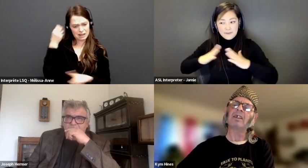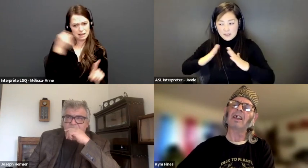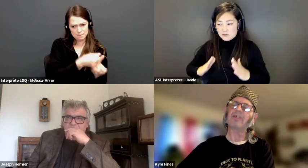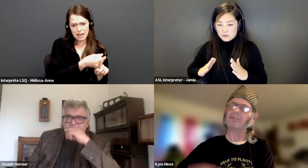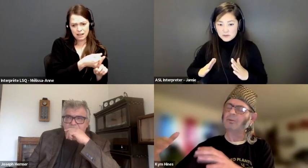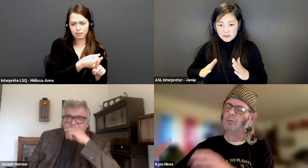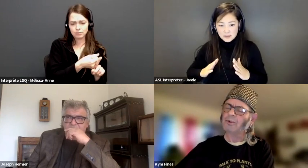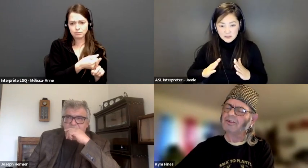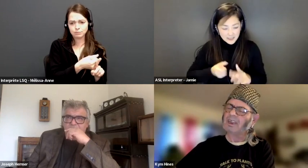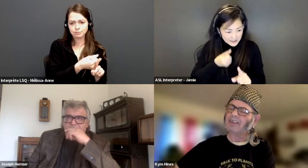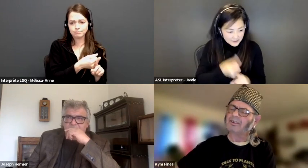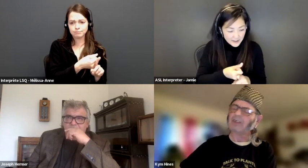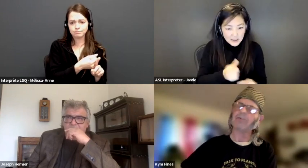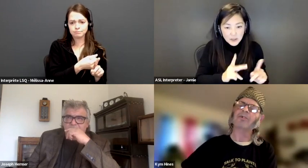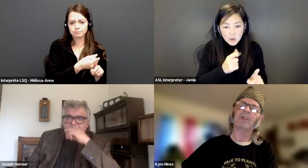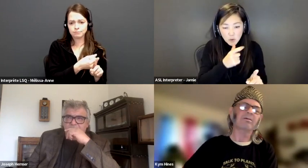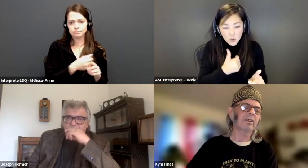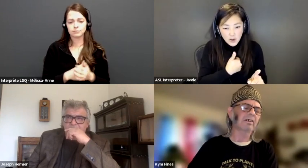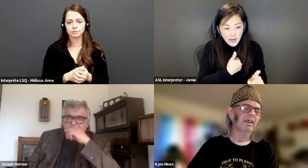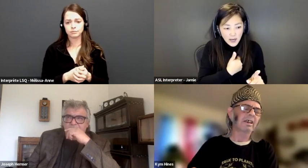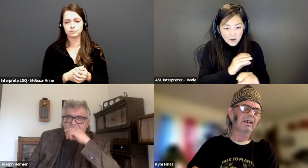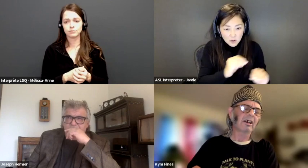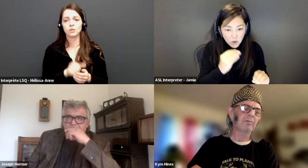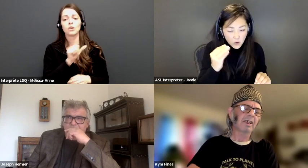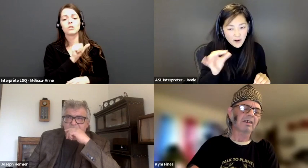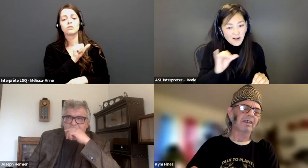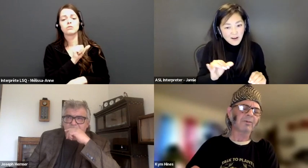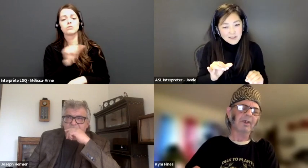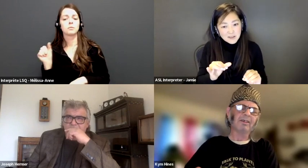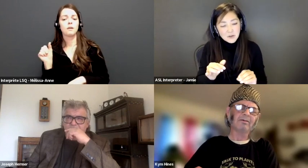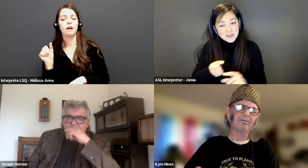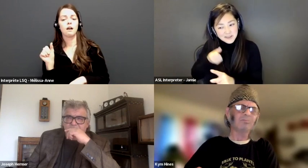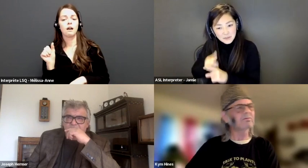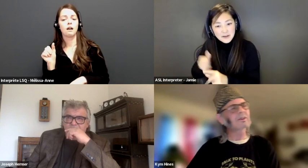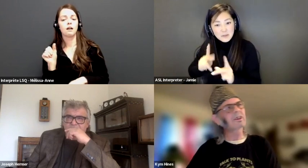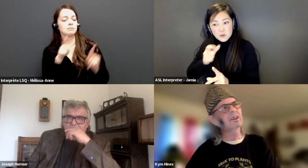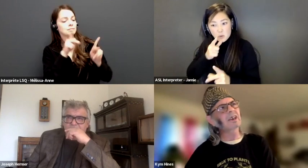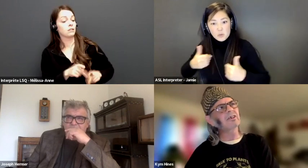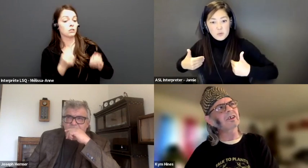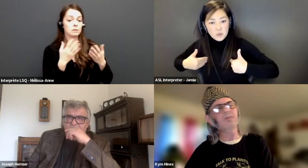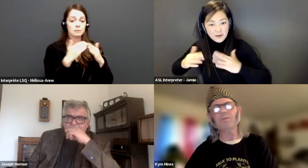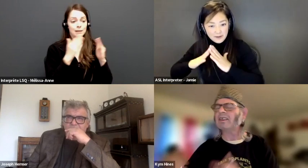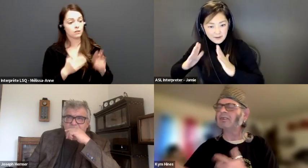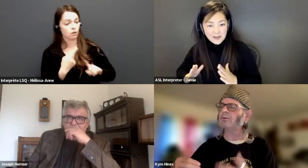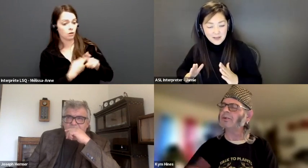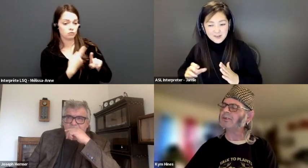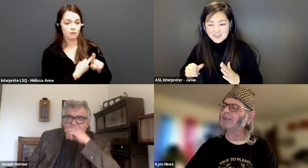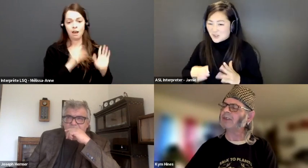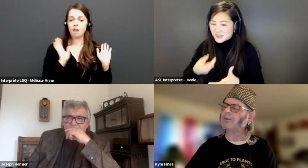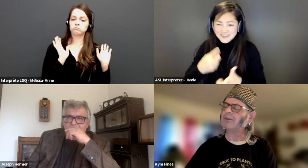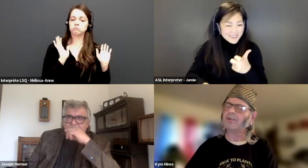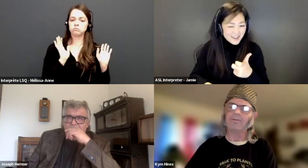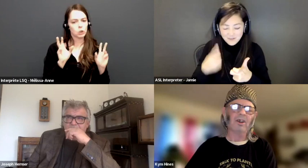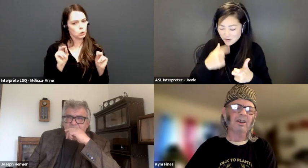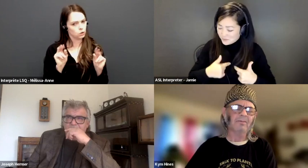the unhoused. It's the worst case scenario that's right out there. And it's a bit, I don't know how to explain, like the words sometimes